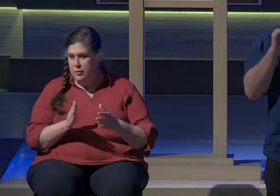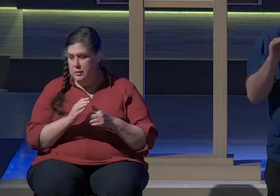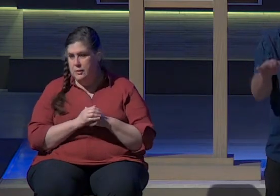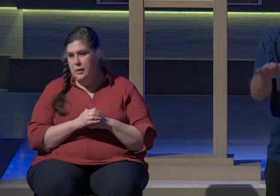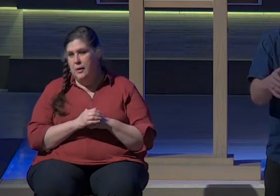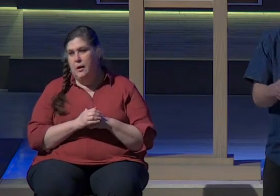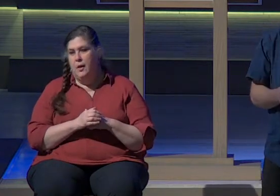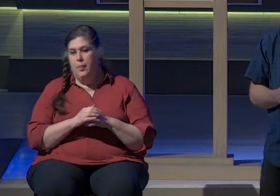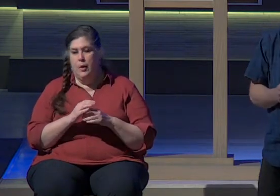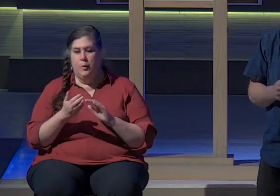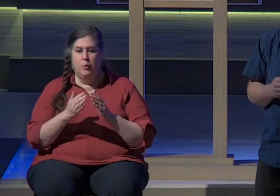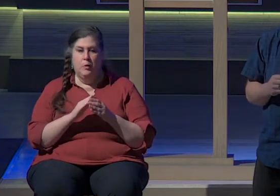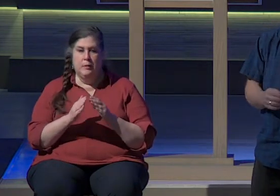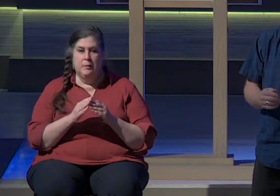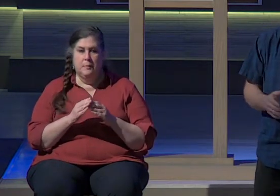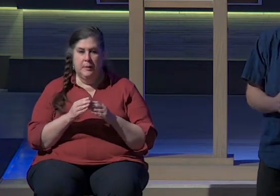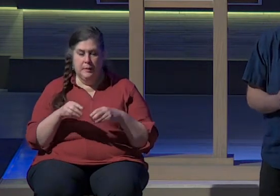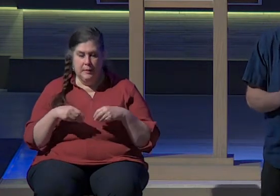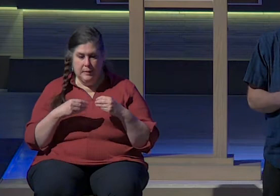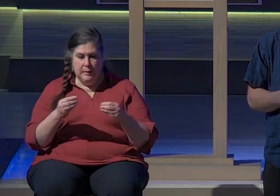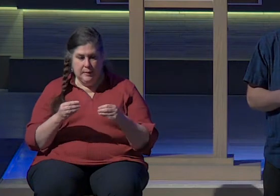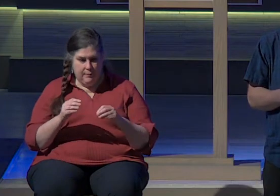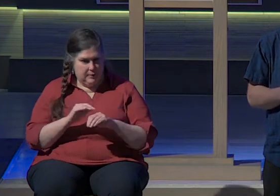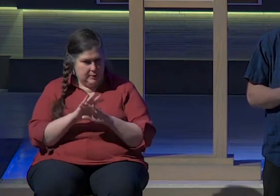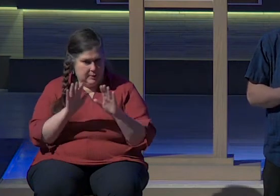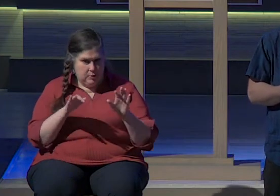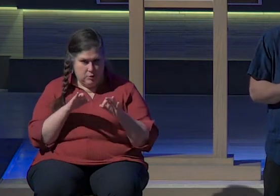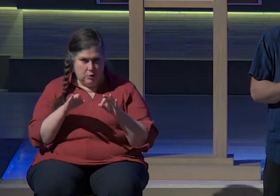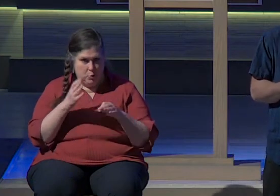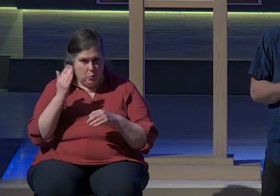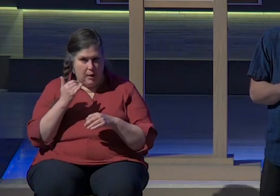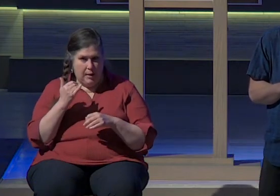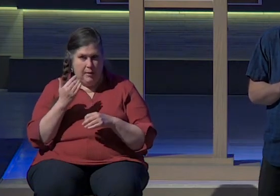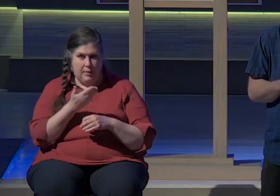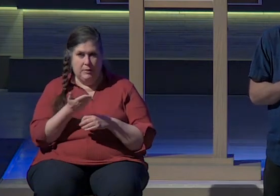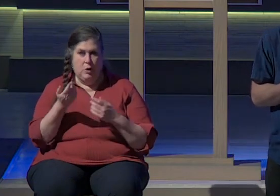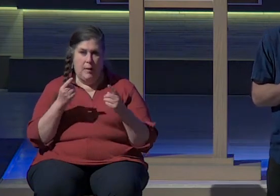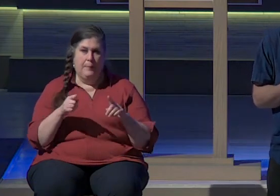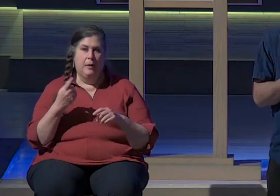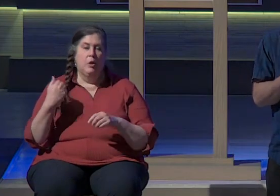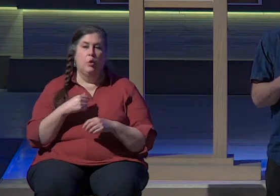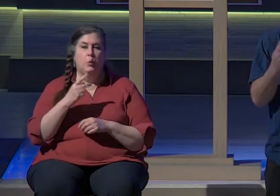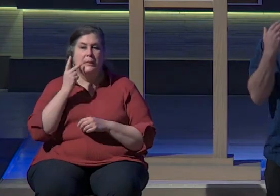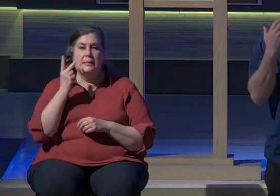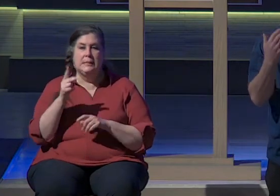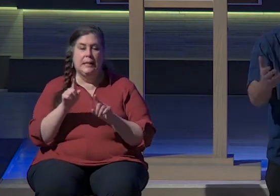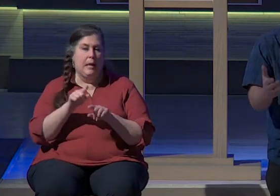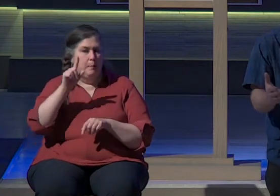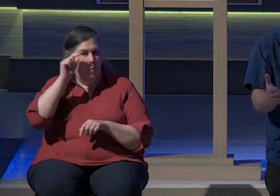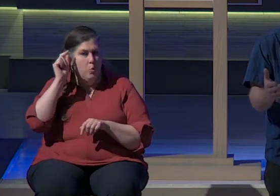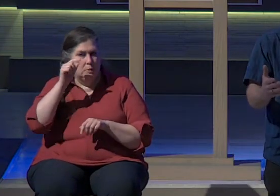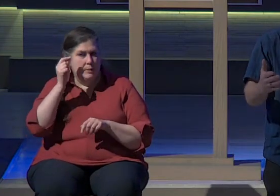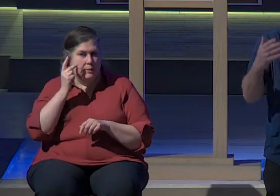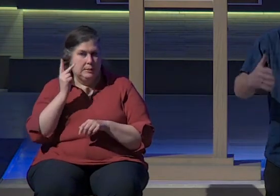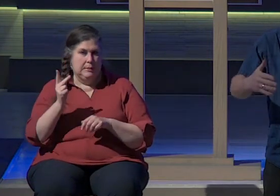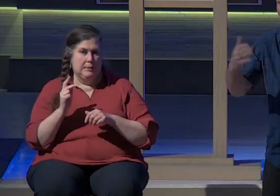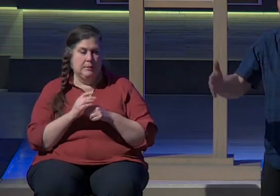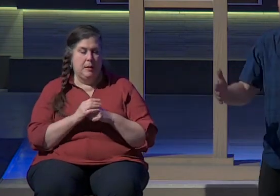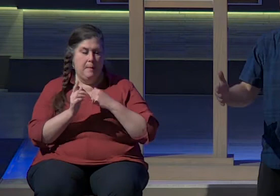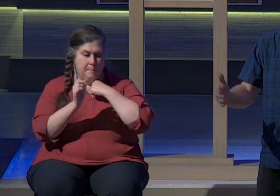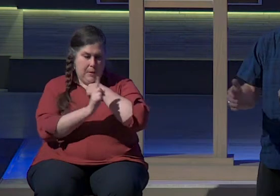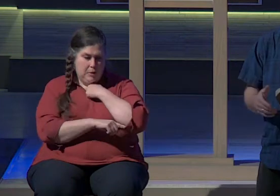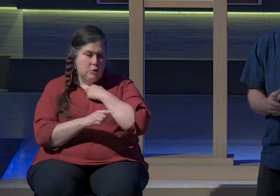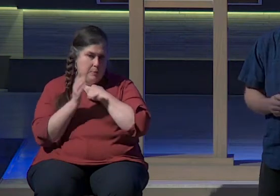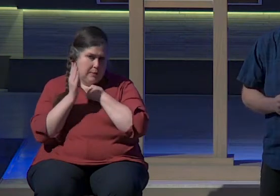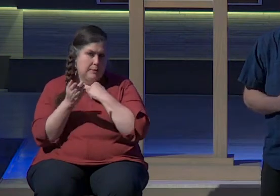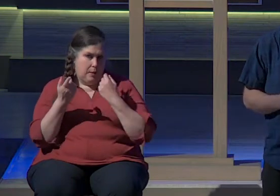given clear revelation by the Lord as to why things are happening, we see, as Moses sees and as Moses communicates, punishment is